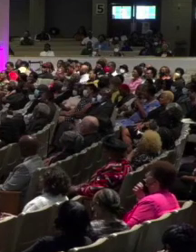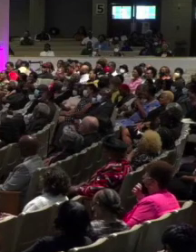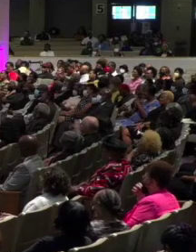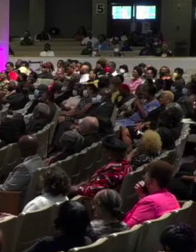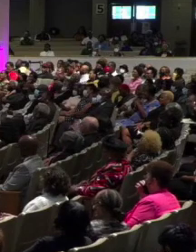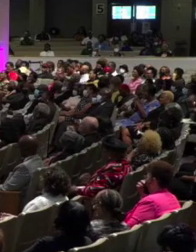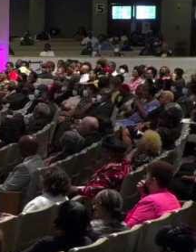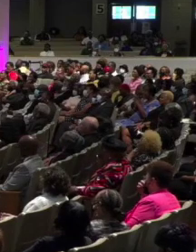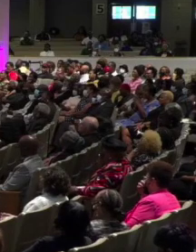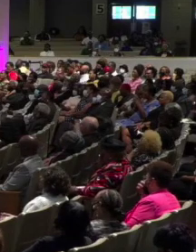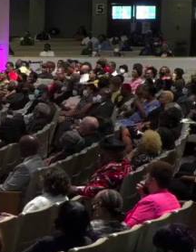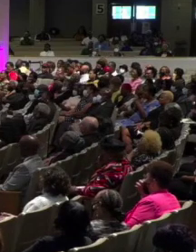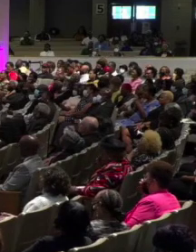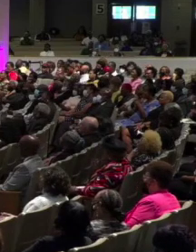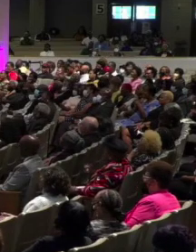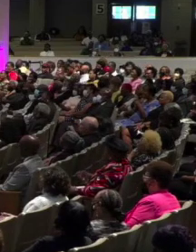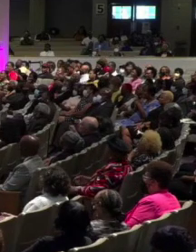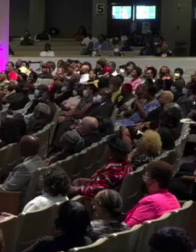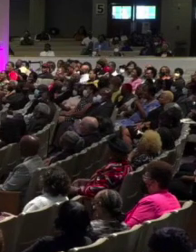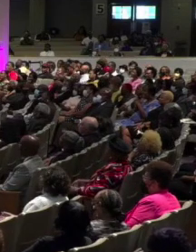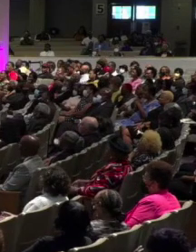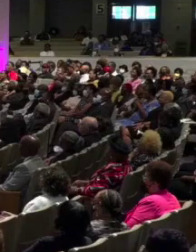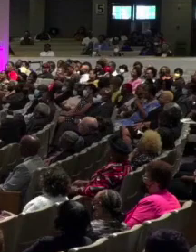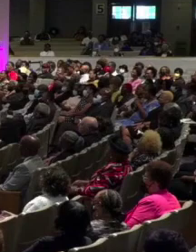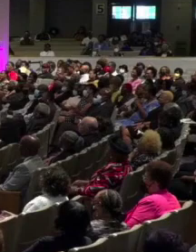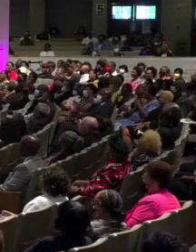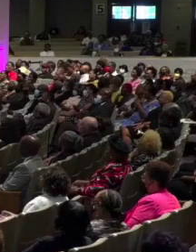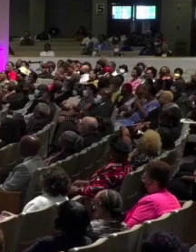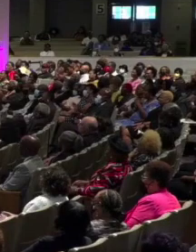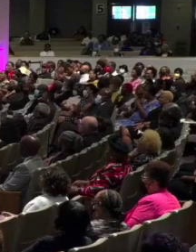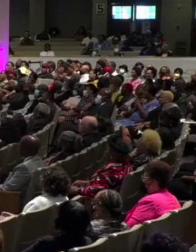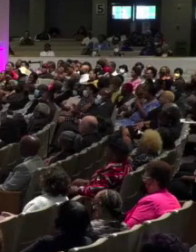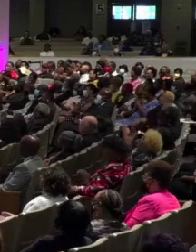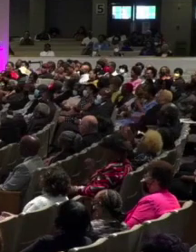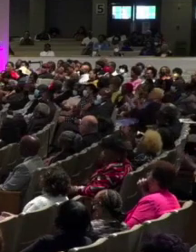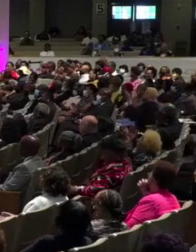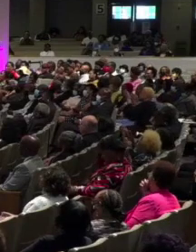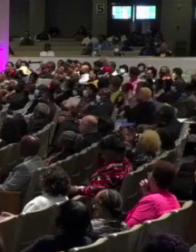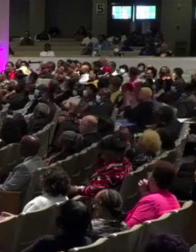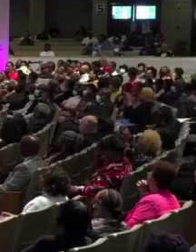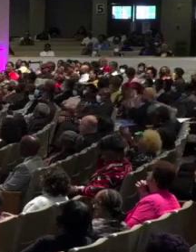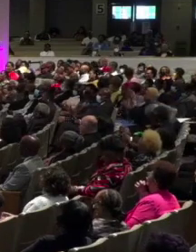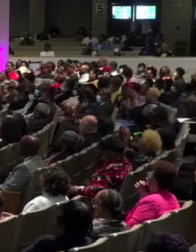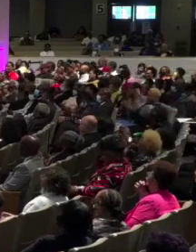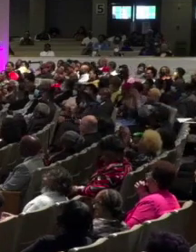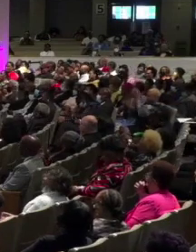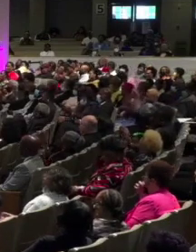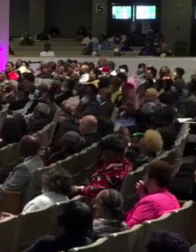said, from the first moment I saw you.